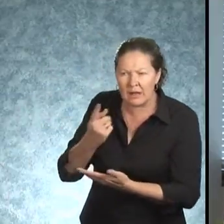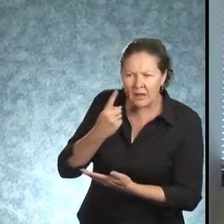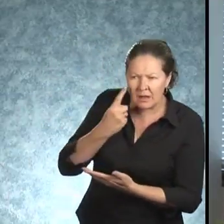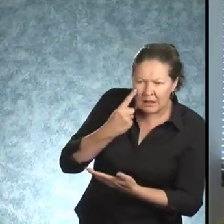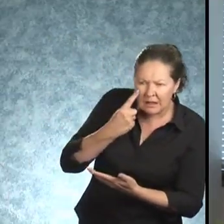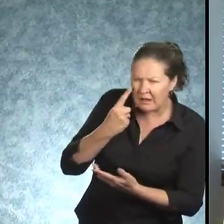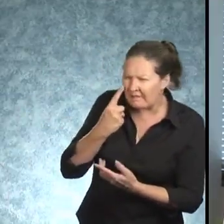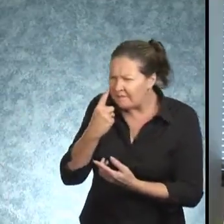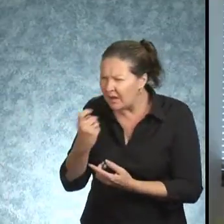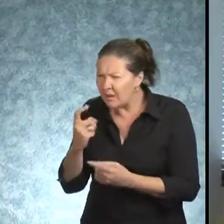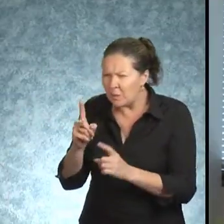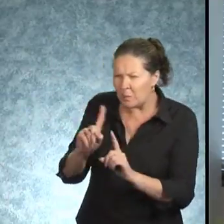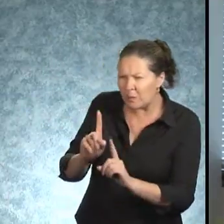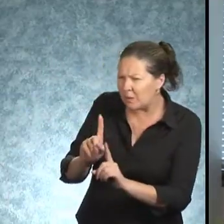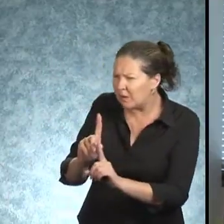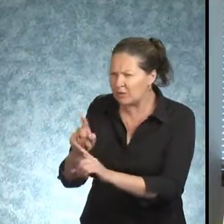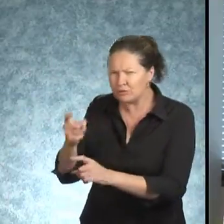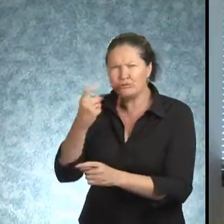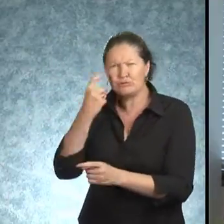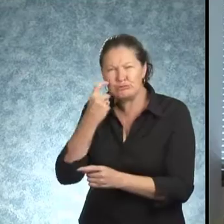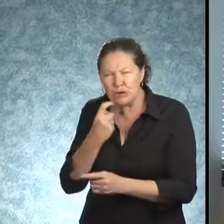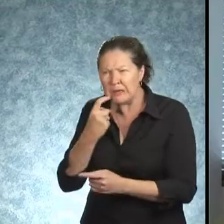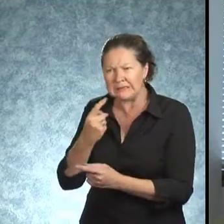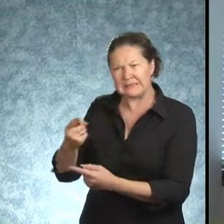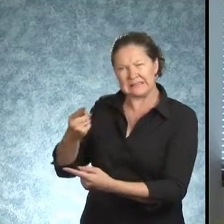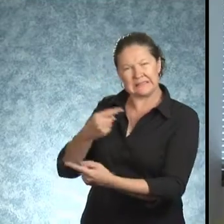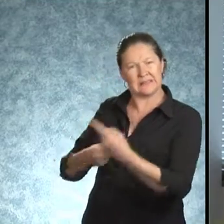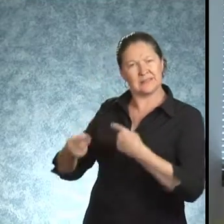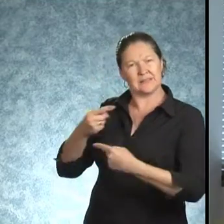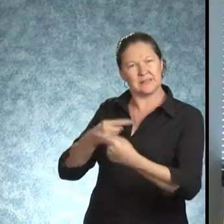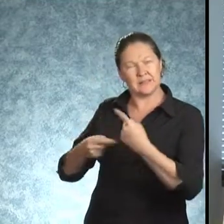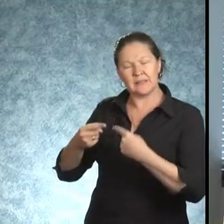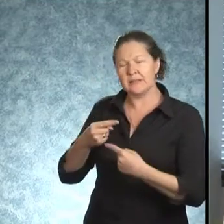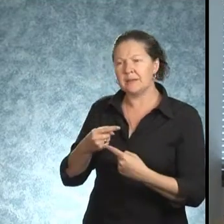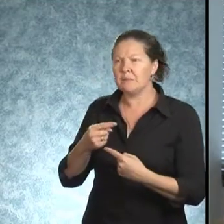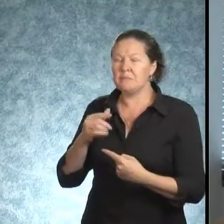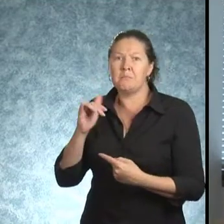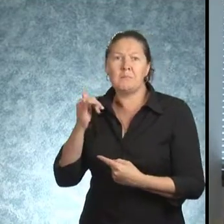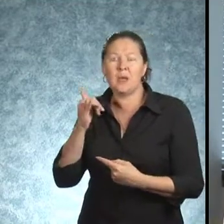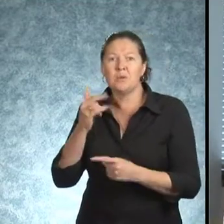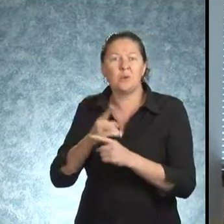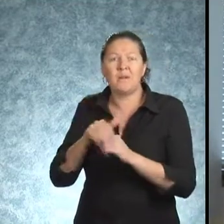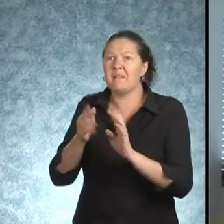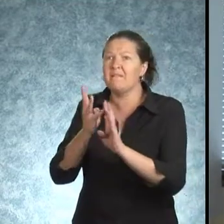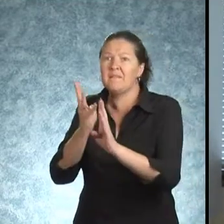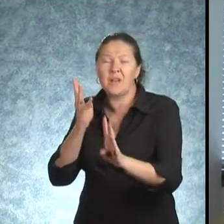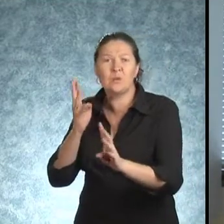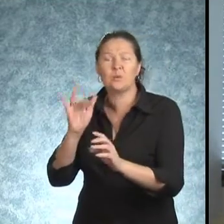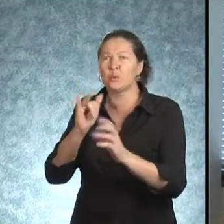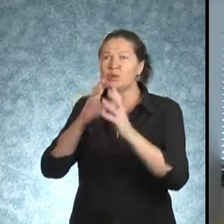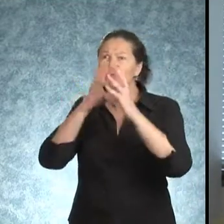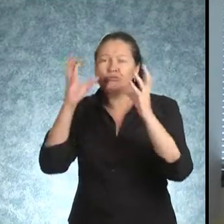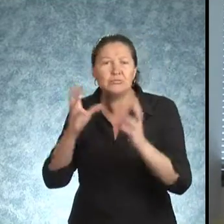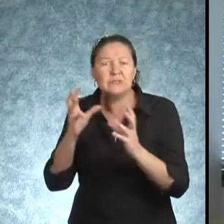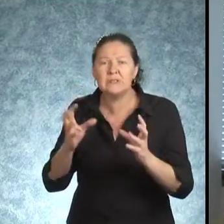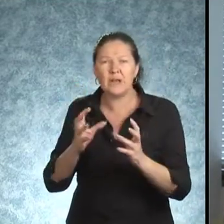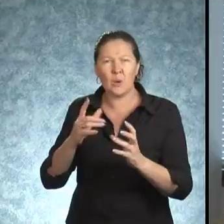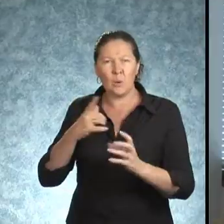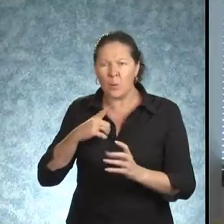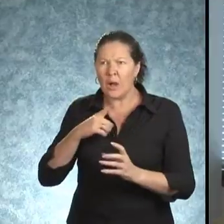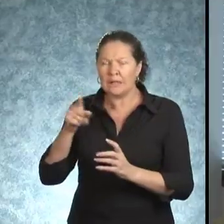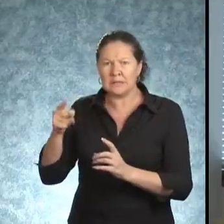and work out what is it that they're really trying to say to you. I mean, if it's the fence or if it's the tree, why is it